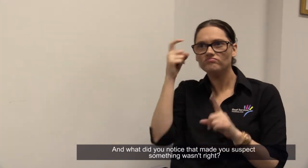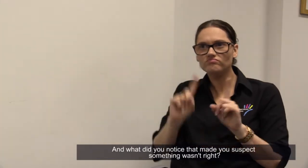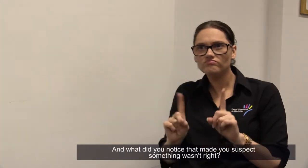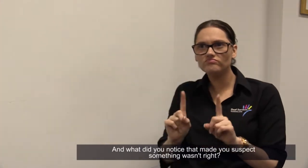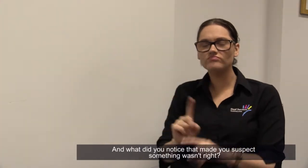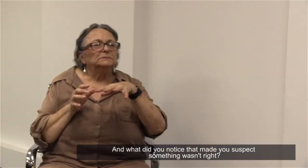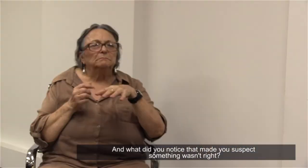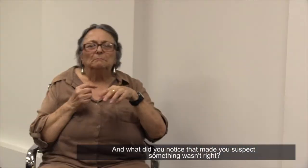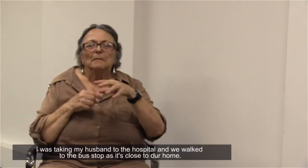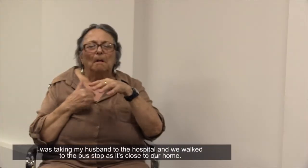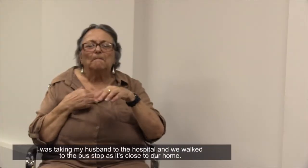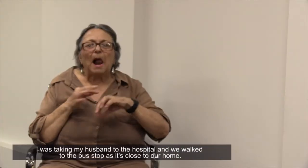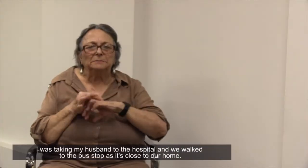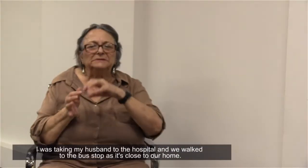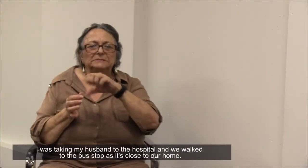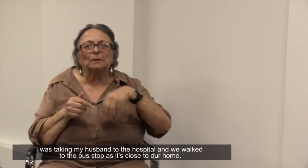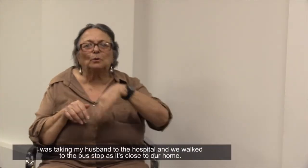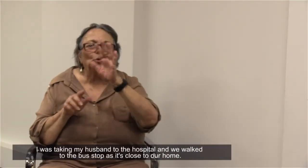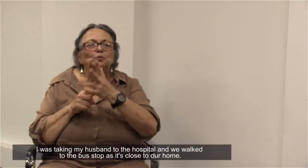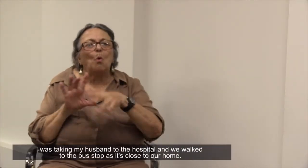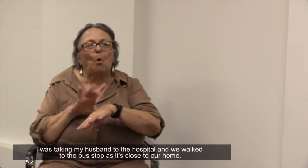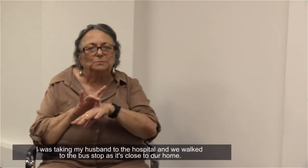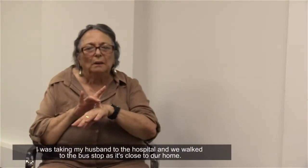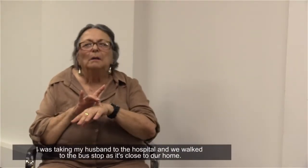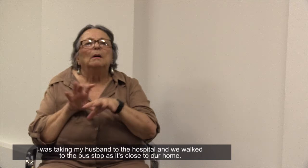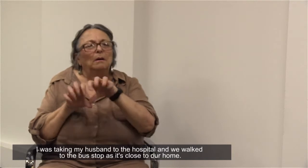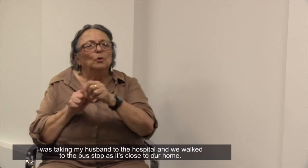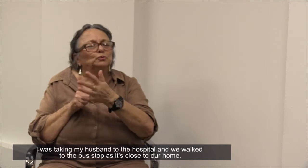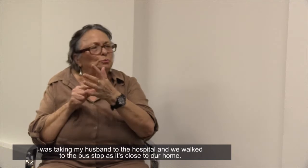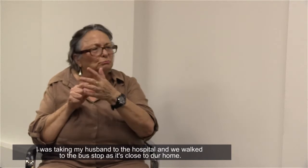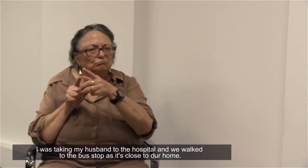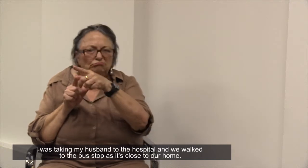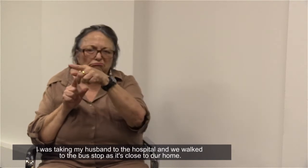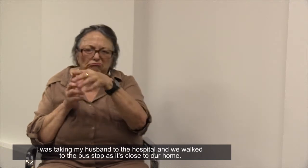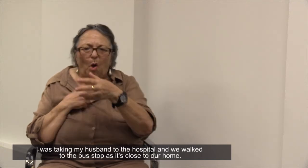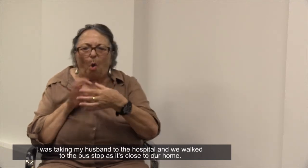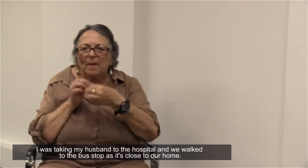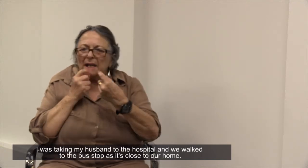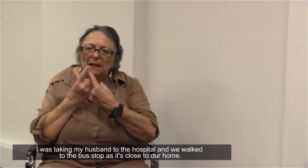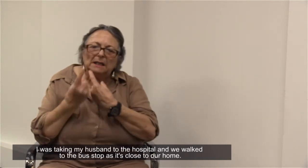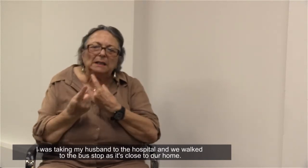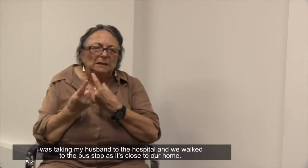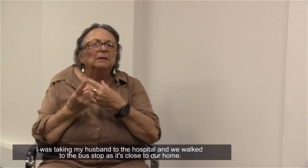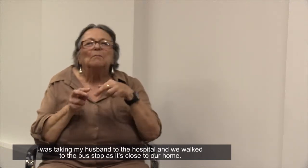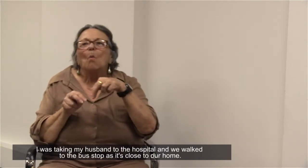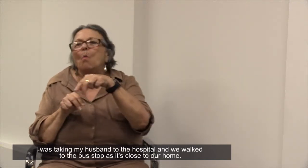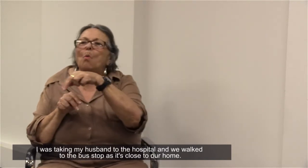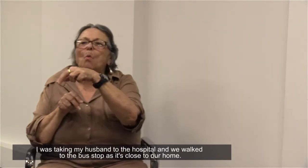right? I was taking my husband to the hospital and we walked to the bus stop as it's close to